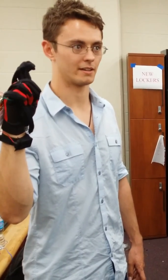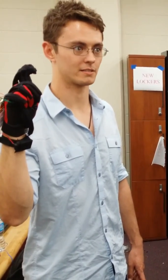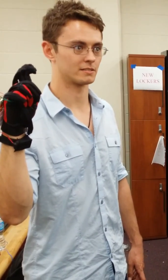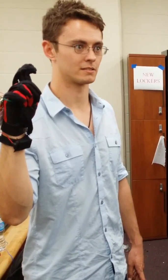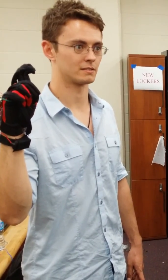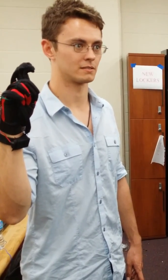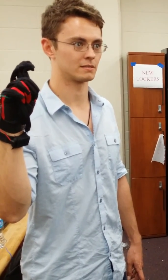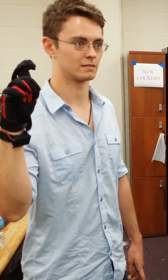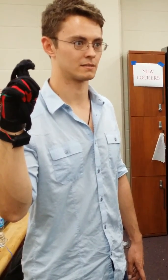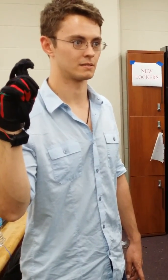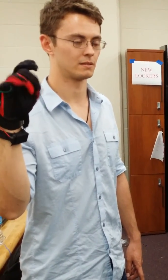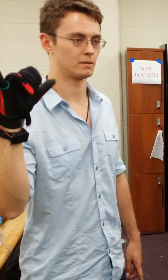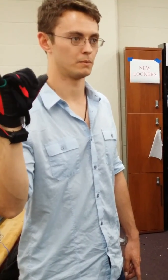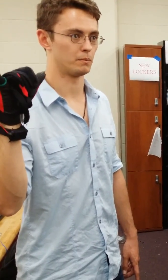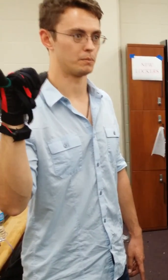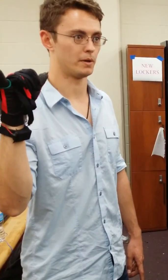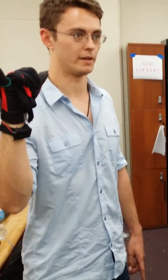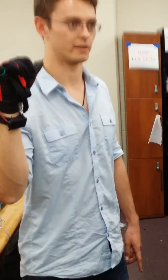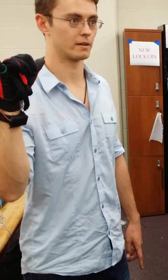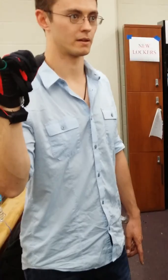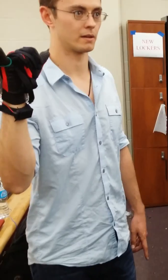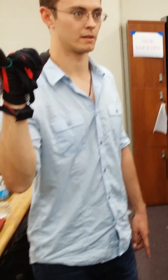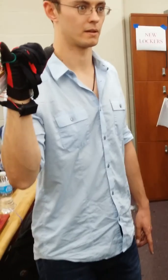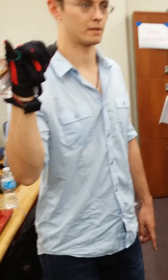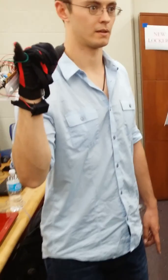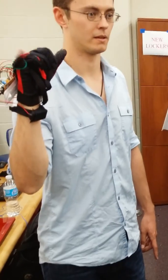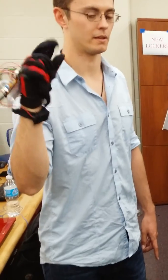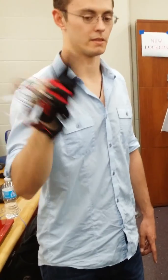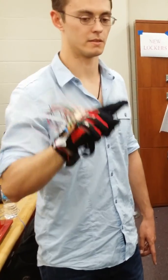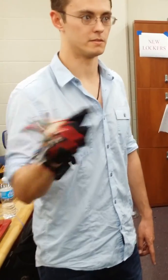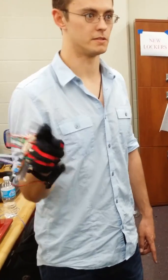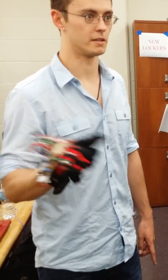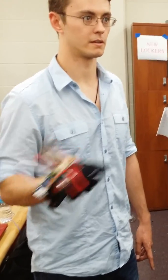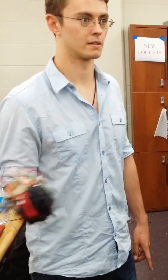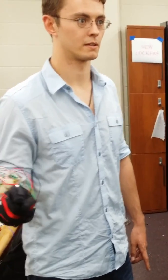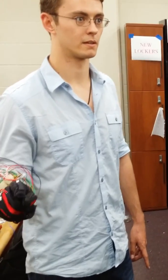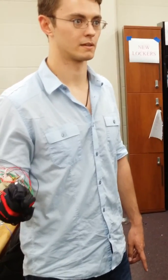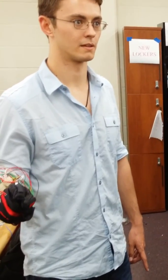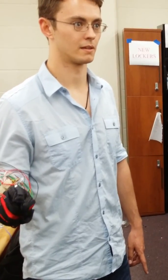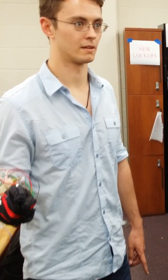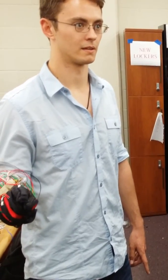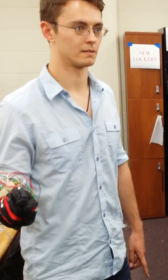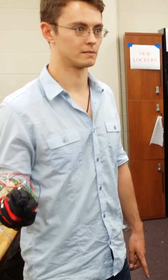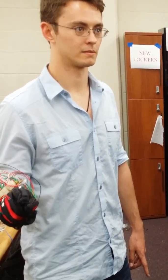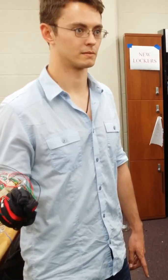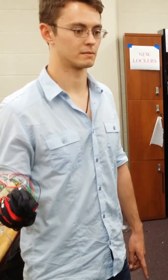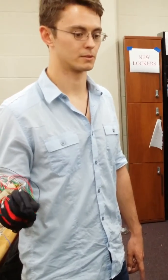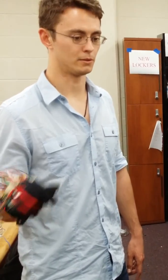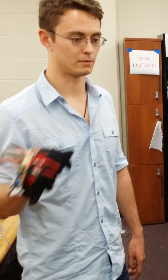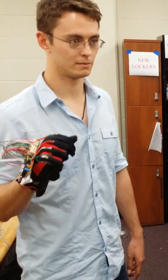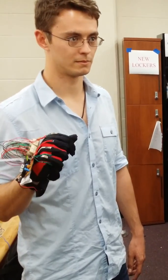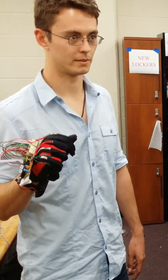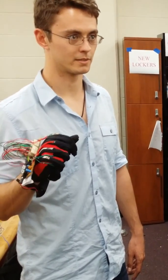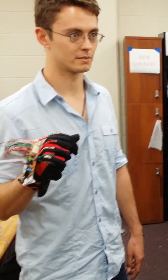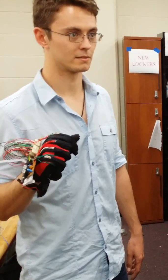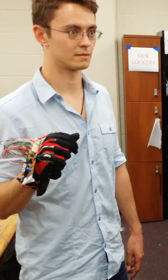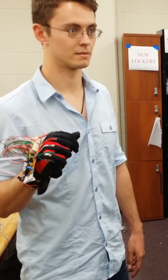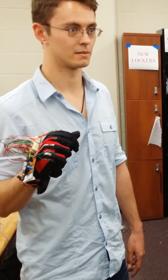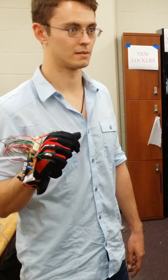Uh-huh. Mm-hmm. X. Mm-hmm. Y. Mm-hmm. And Z. Cool. Cool. And then, you want to do the numbers